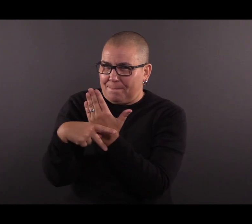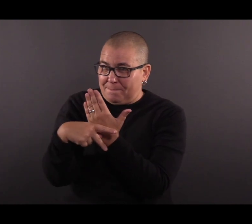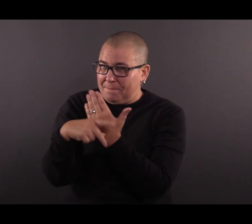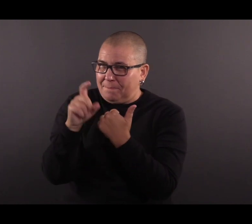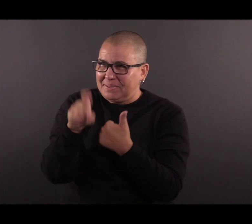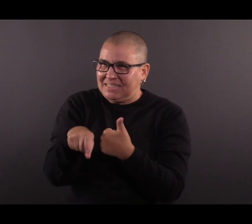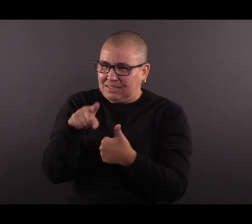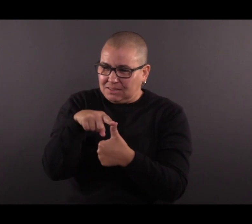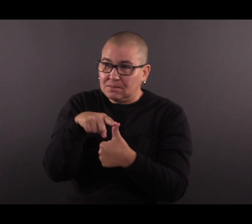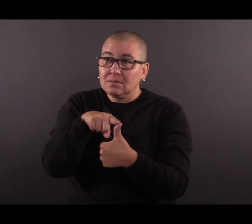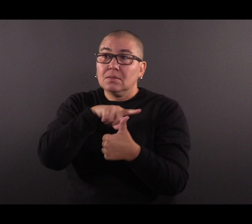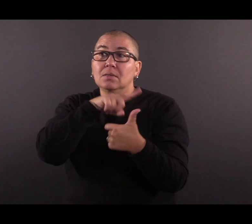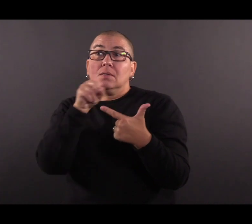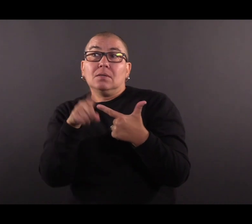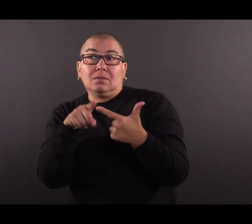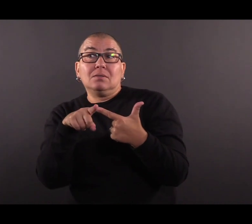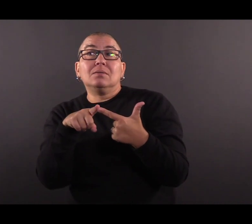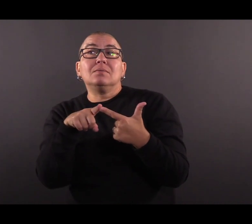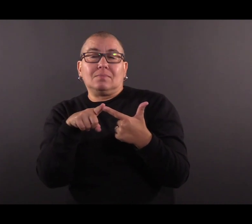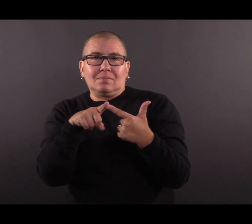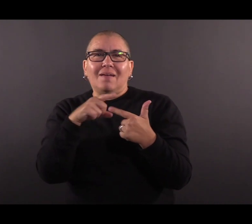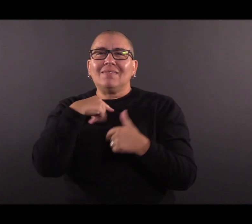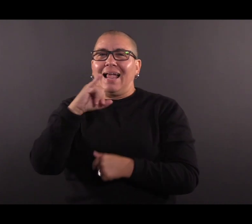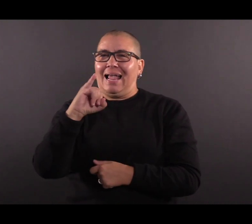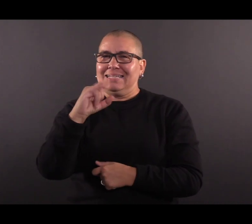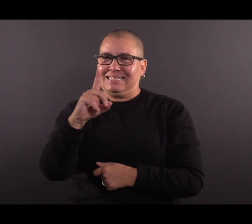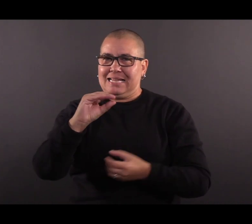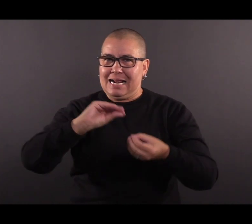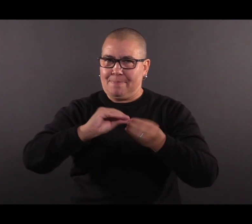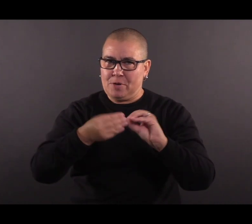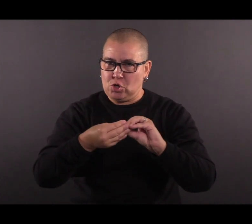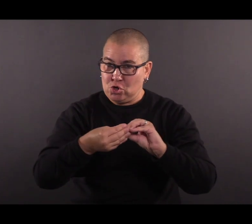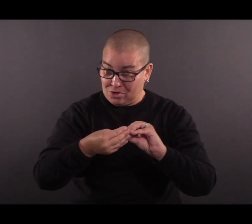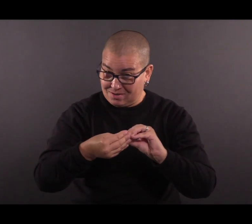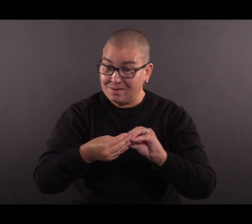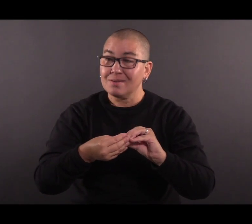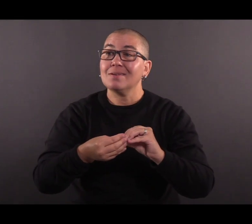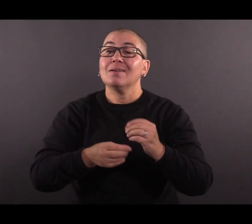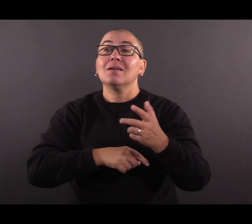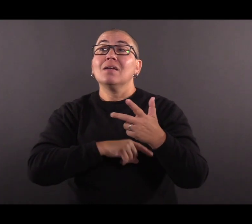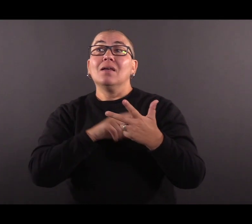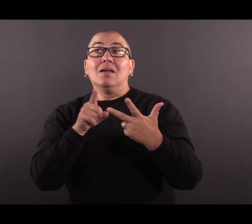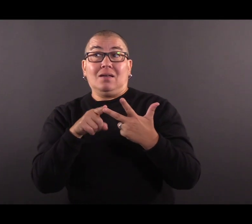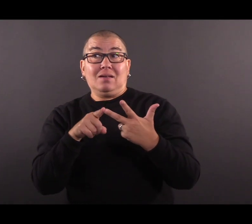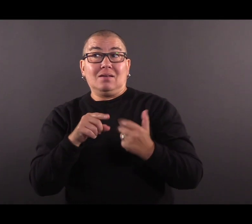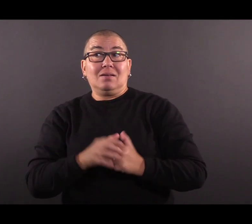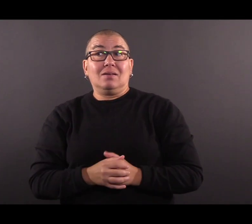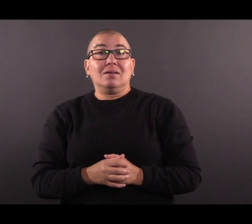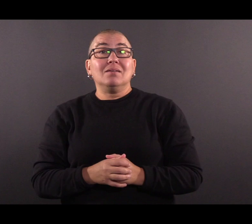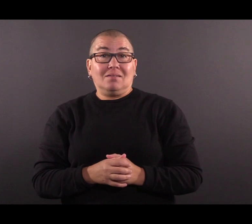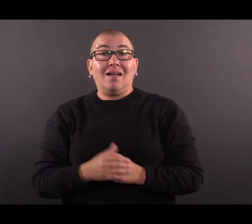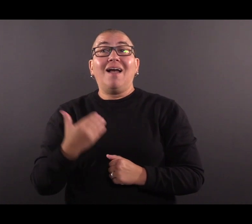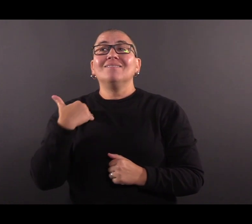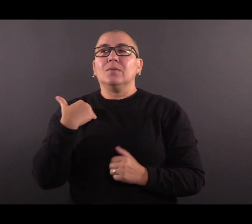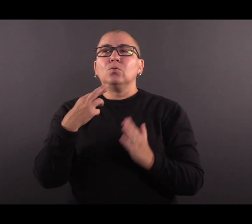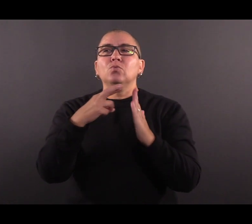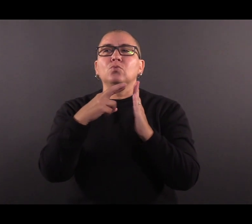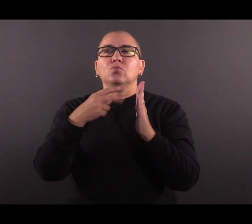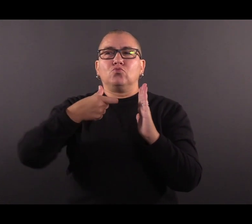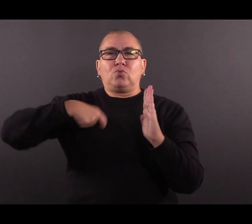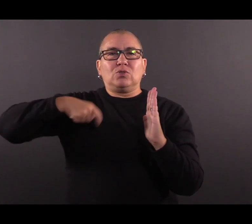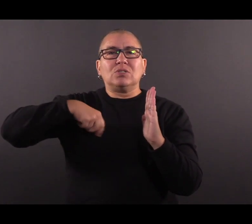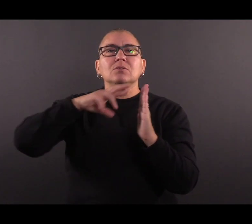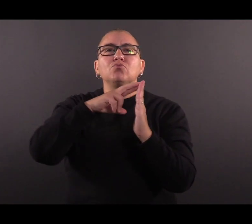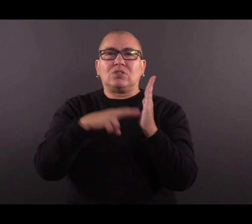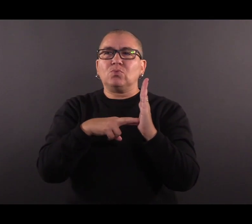entity ID, which is a number assigned to each entity applying for federal funding. Have a System Award Management